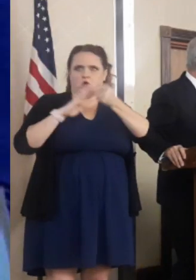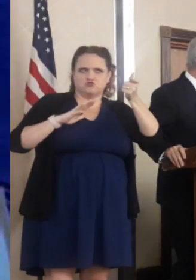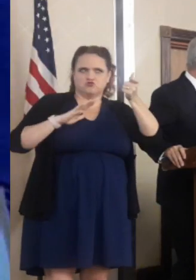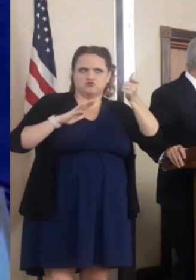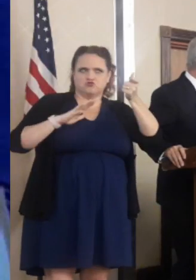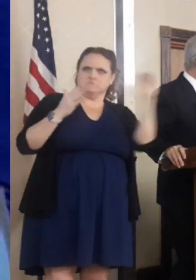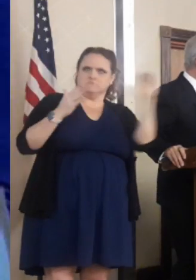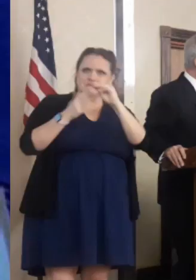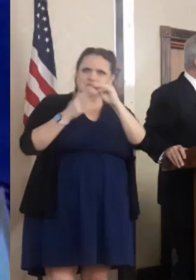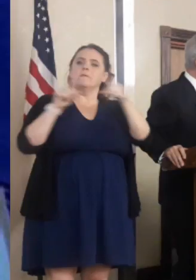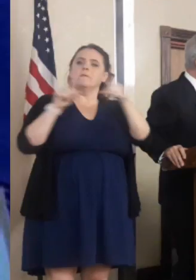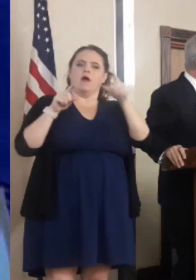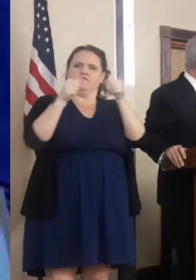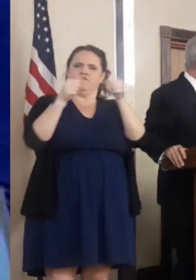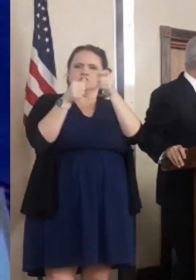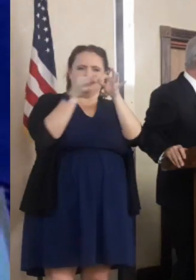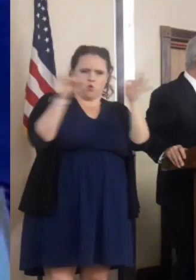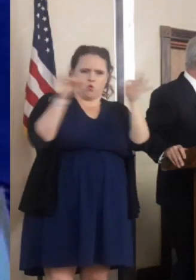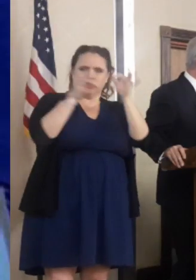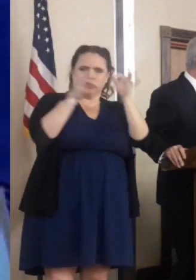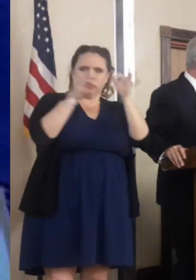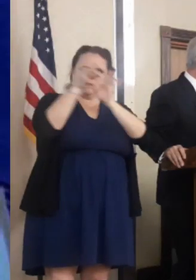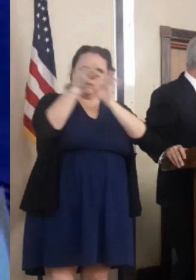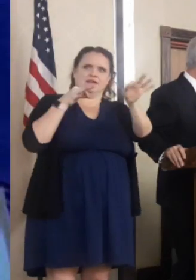few words of that paragraph 2 now.